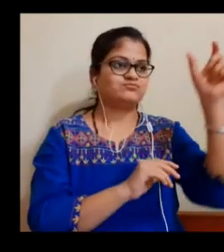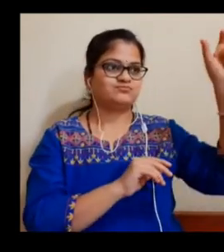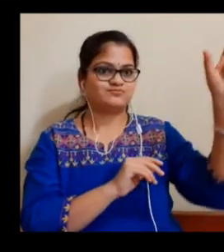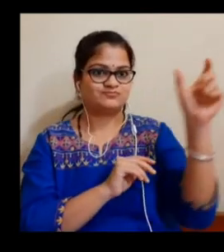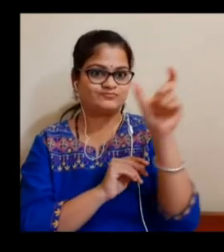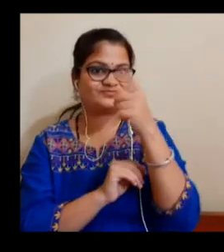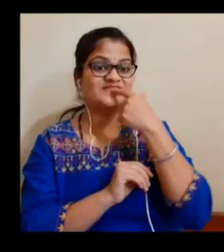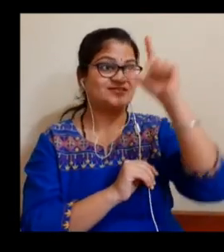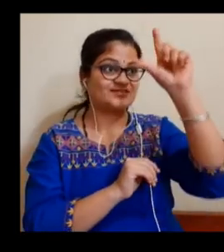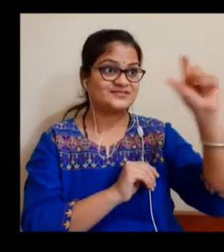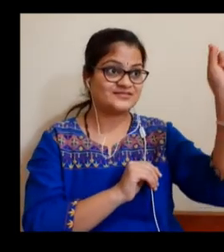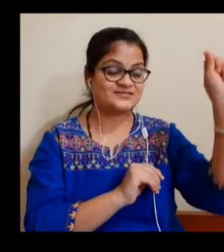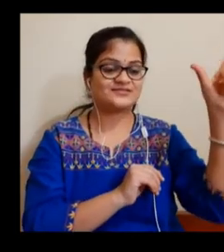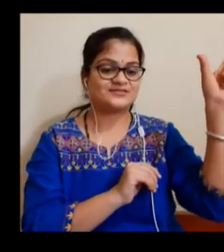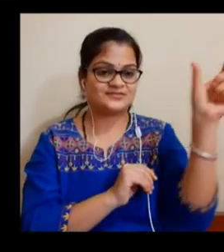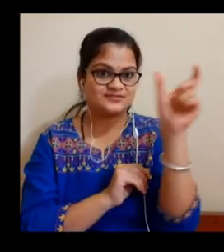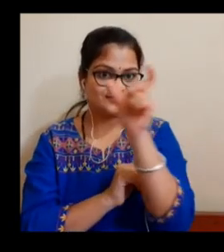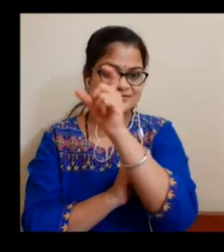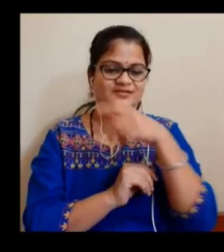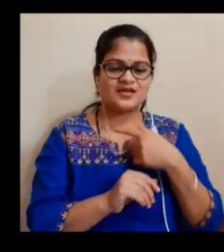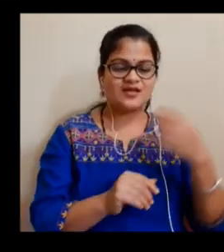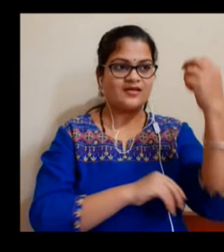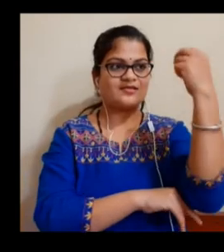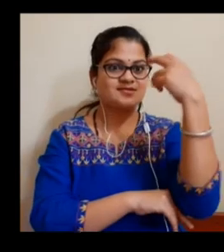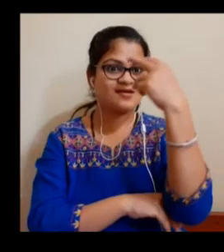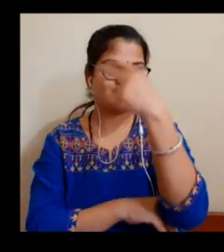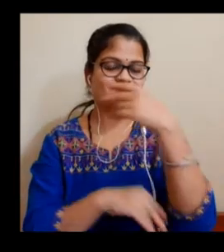So you see this happening, right?